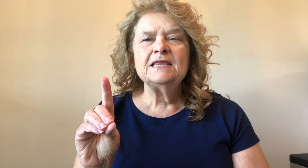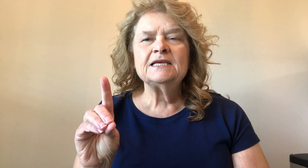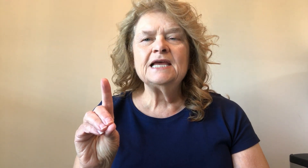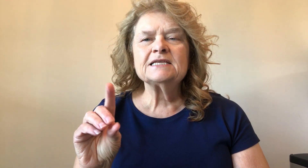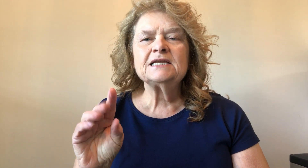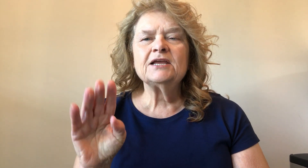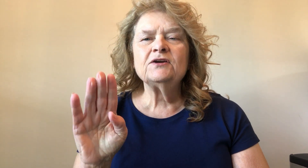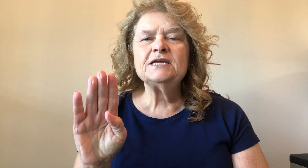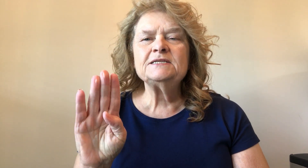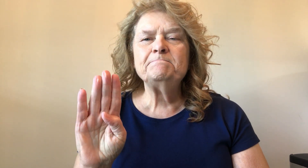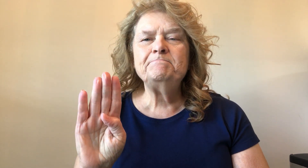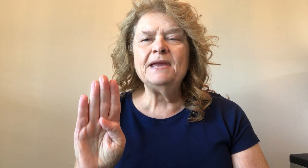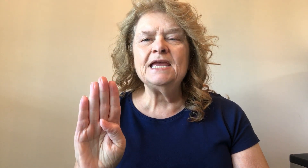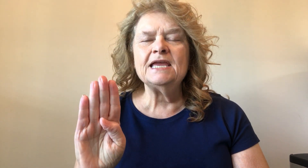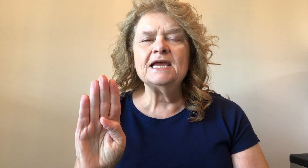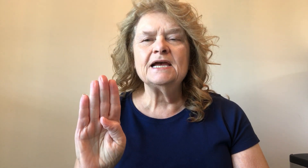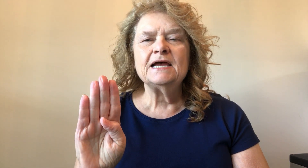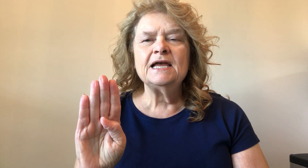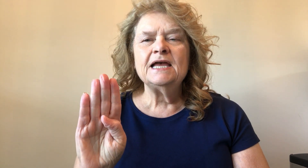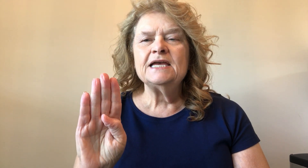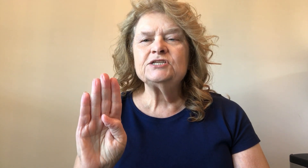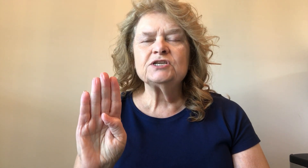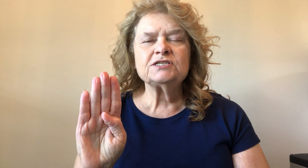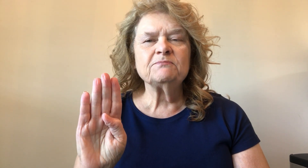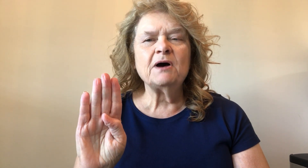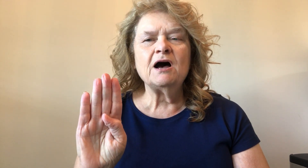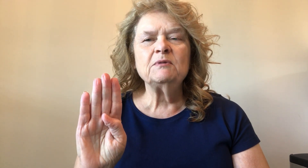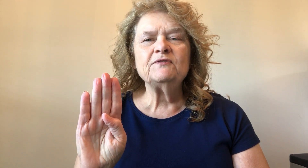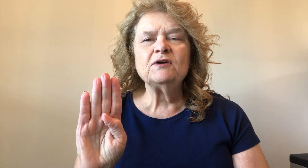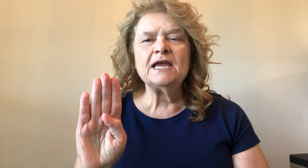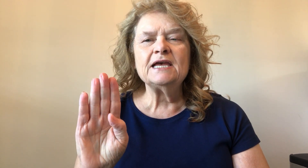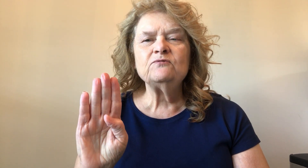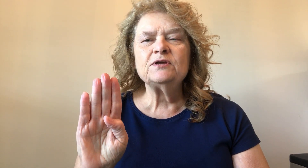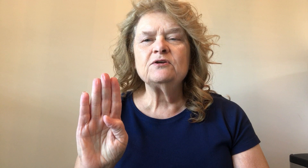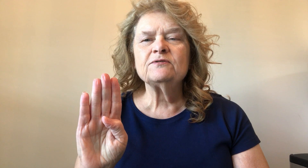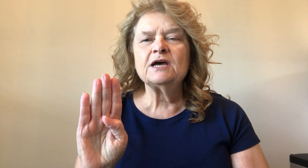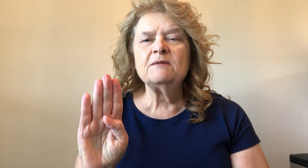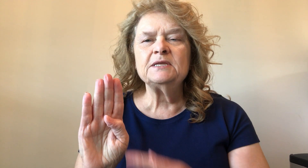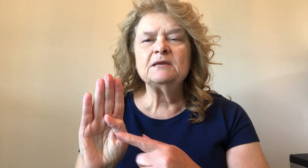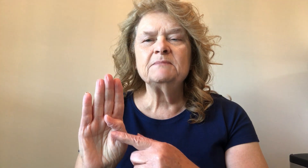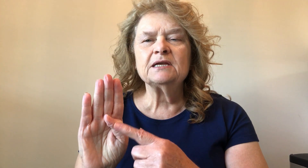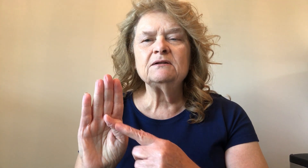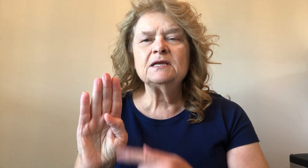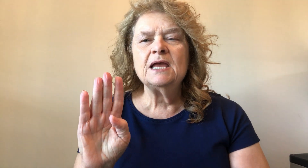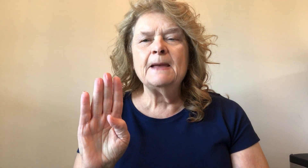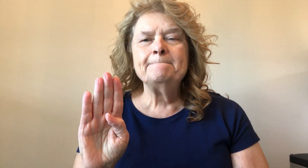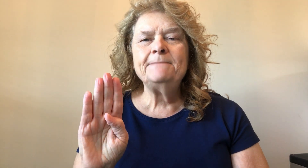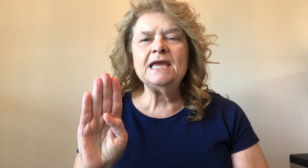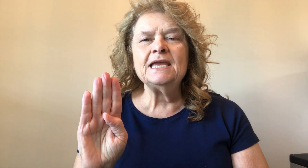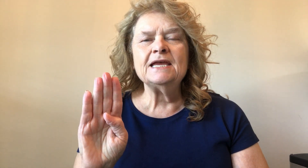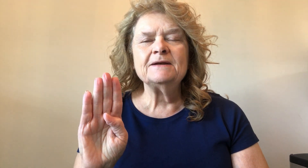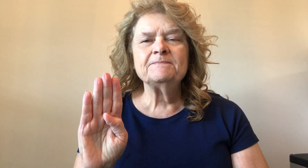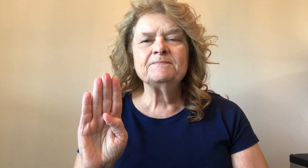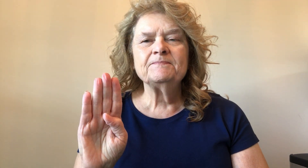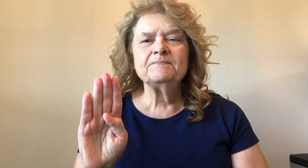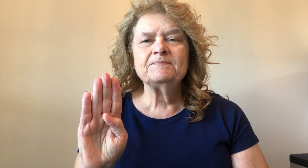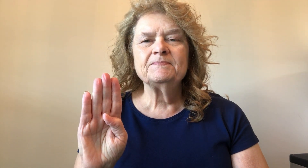The next letter is B. It's just the palm of your hand with your thumb in the middle. B.